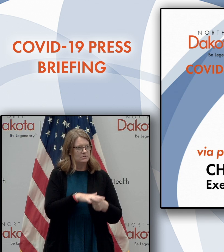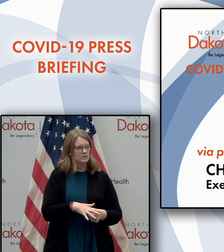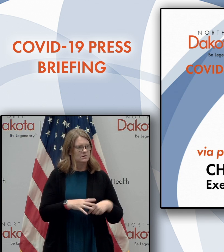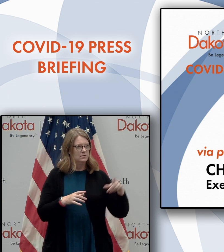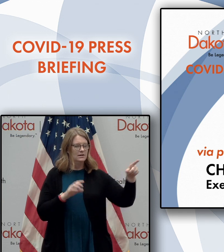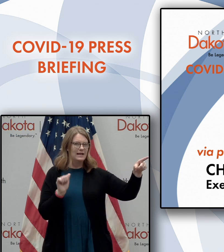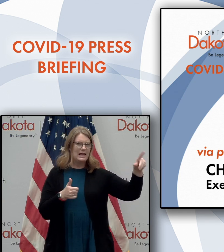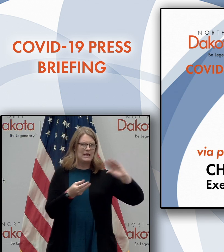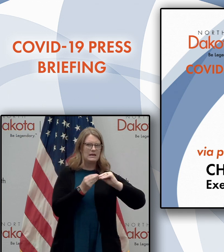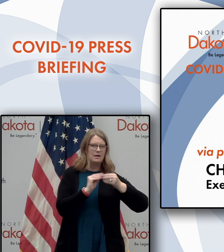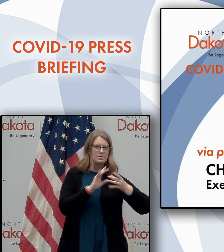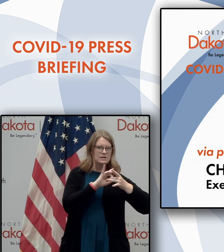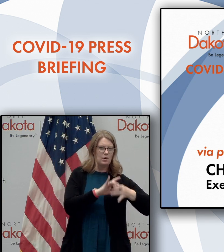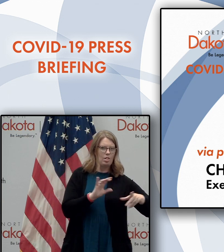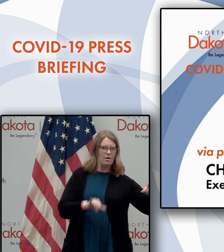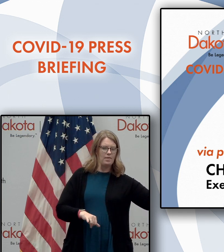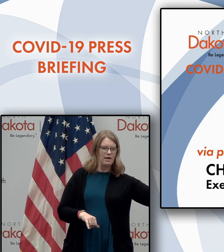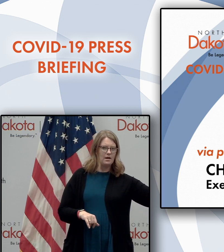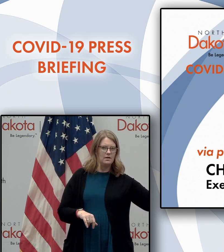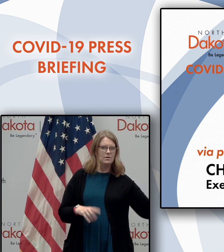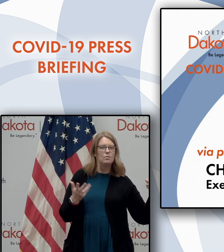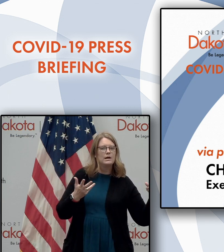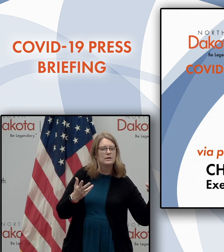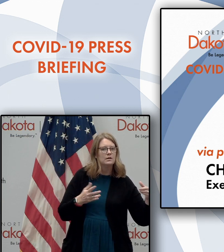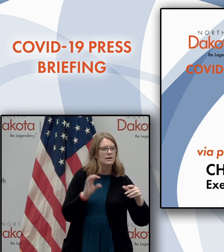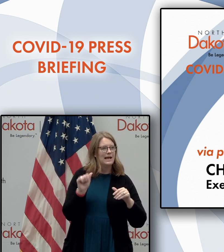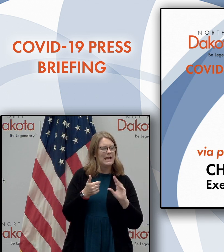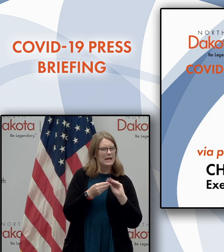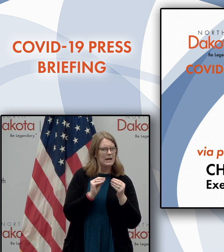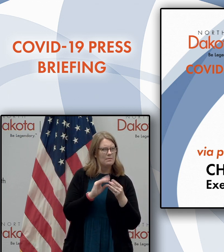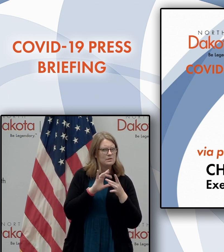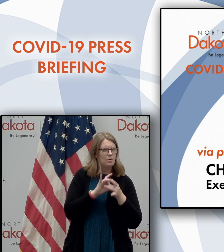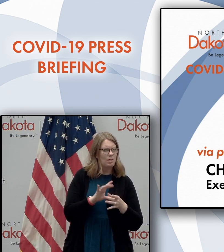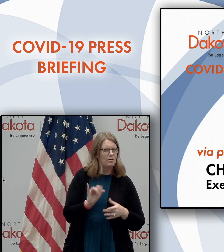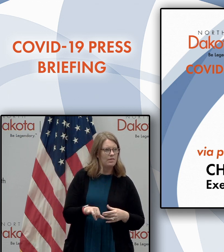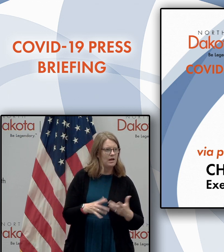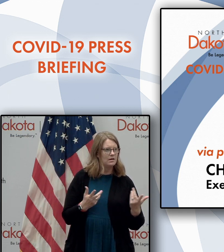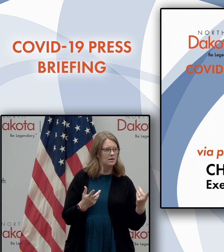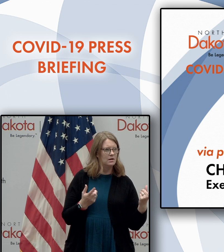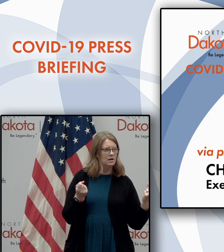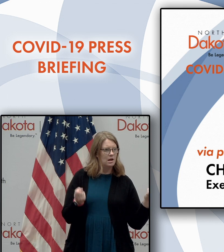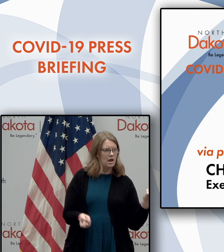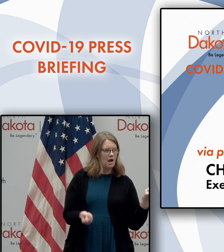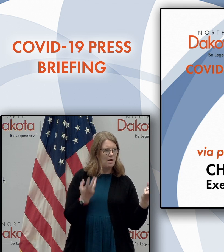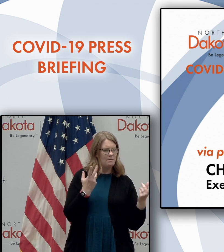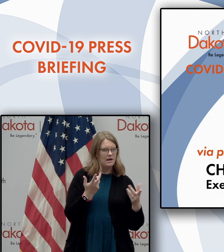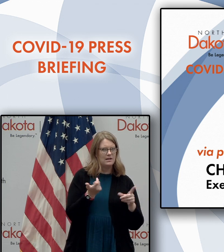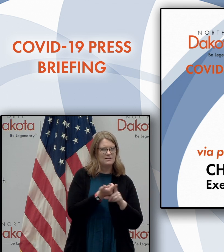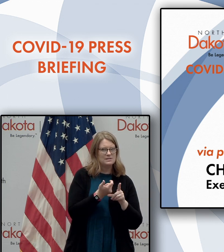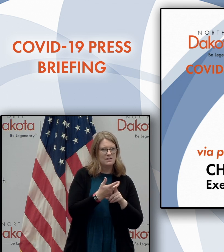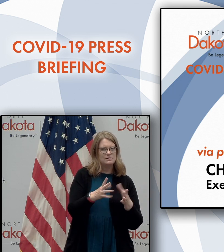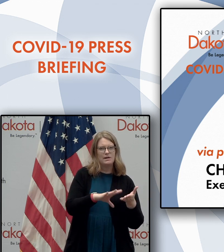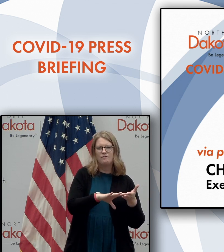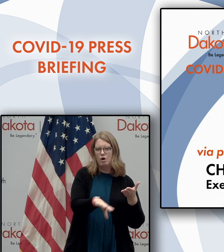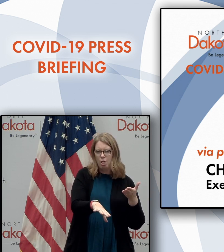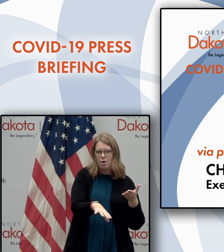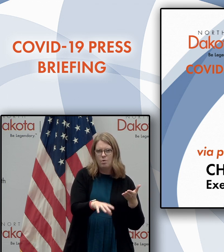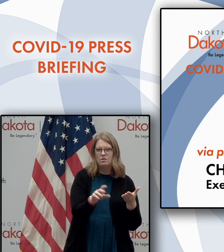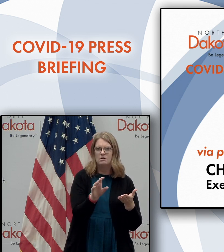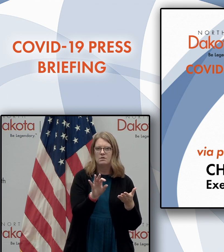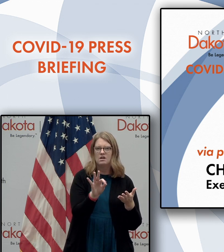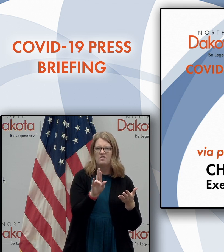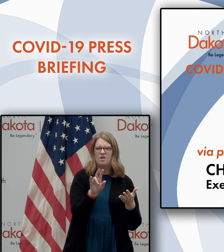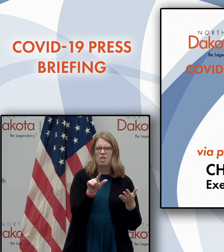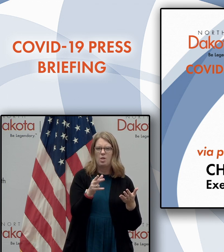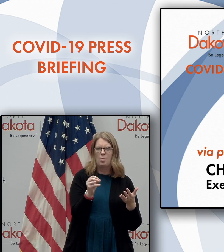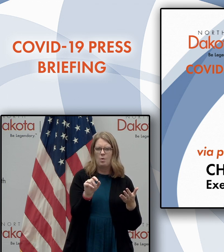that go along with that, Chris? What's that? Are there any numbers that go along with that? Do we know how many have been furloughed or a percentage of how many